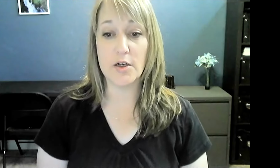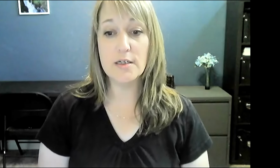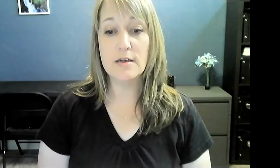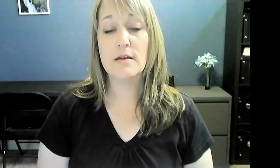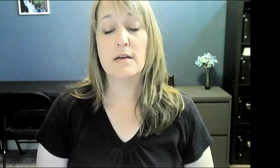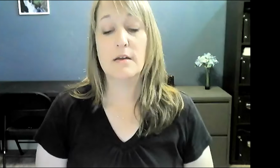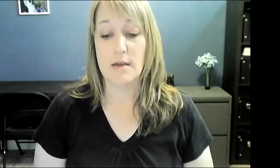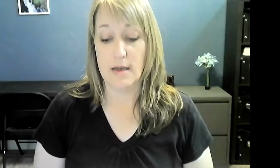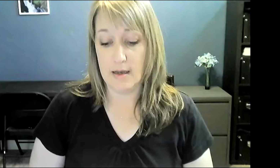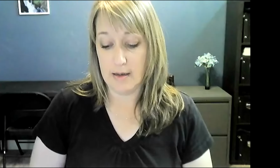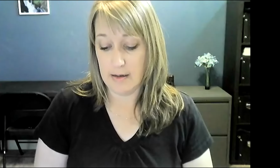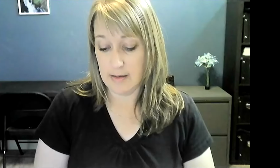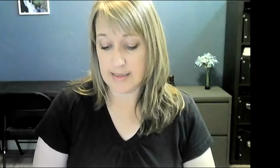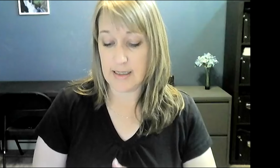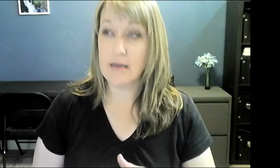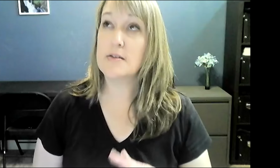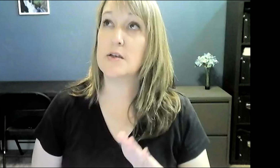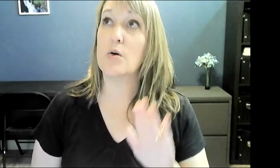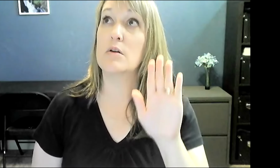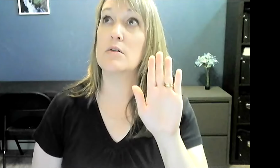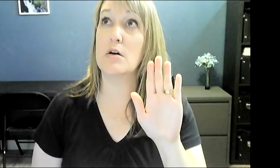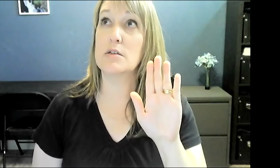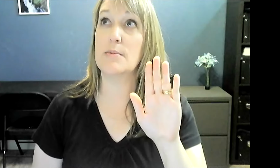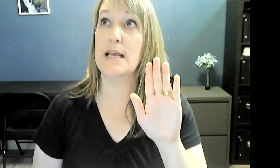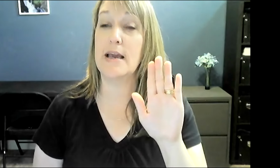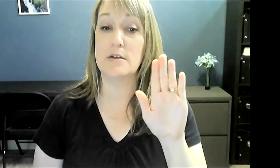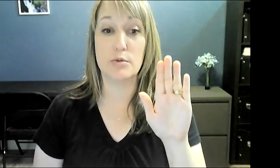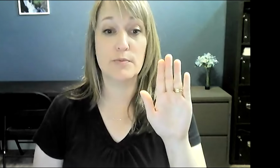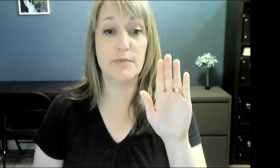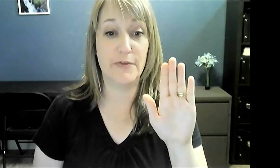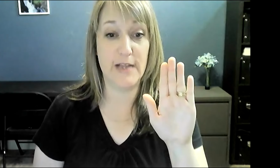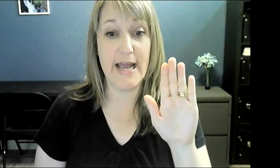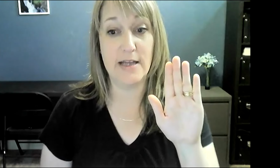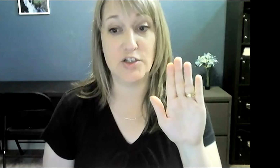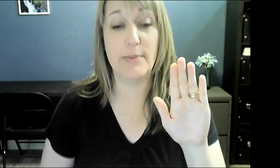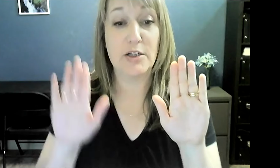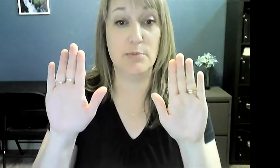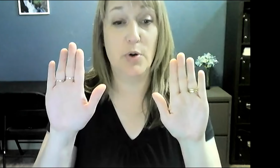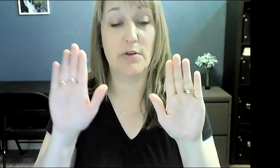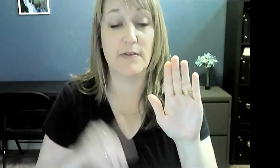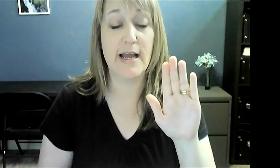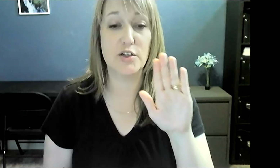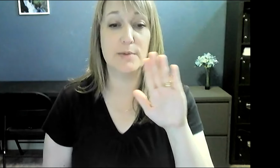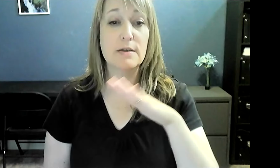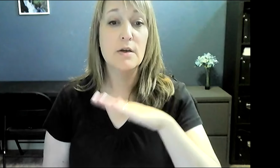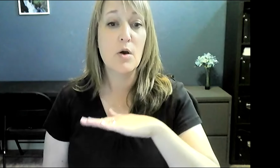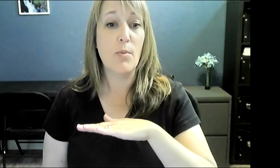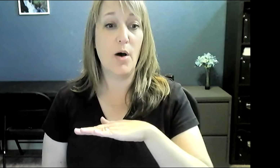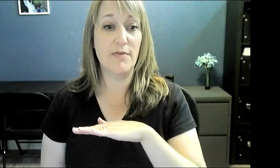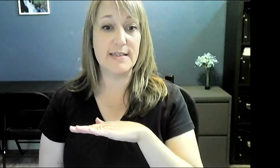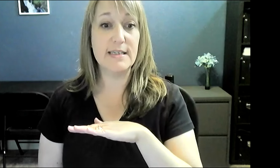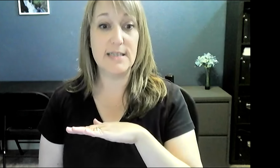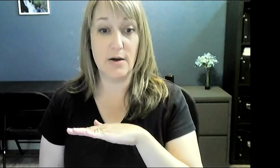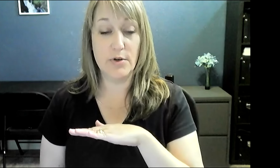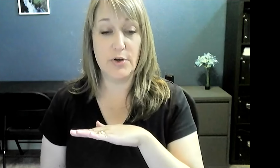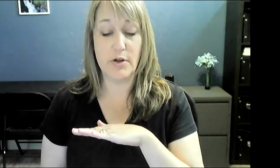Soccer. Let's see. So non-dominant hand, flat hand shape. Actually, both are flat hand shapes. Palm facing down in your